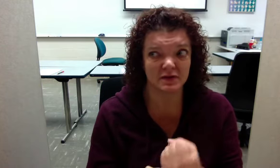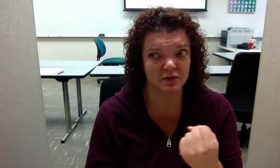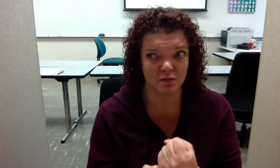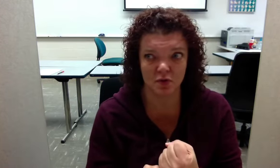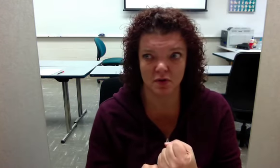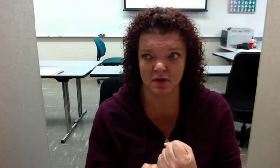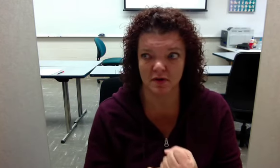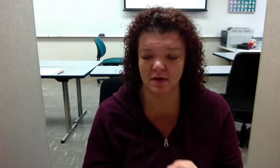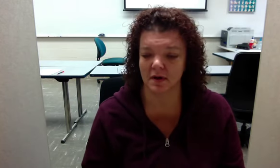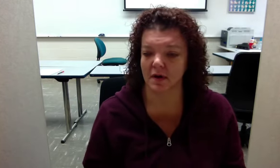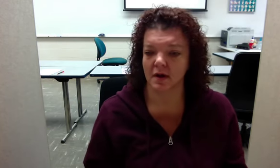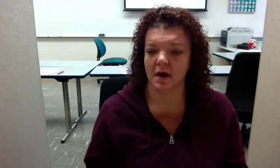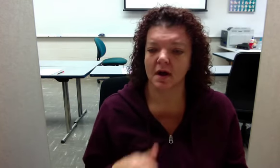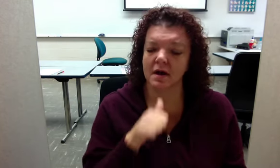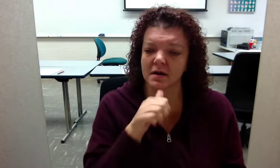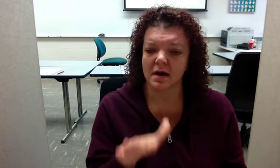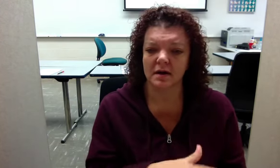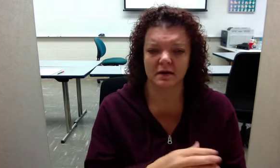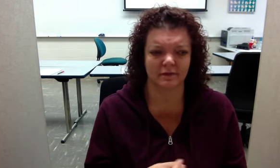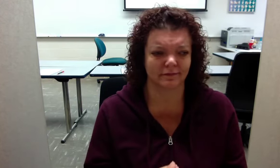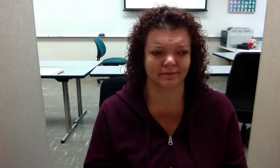you, give you money if you needed it.